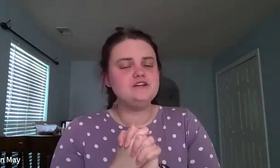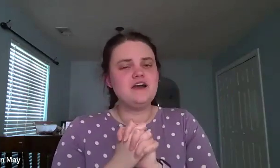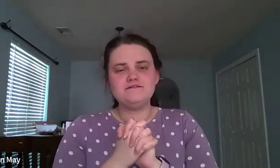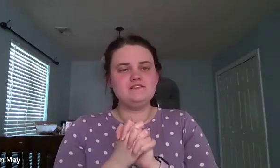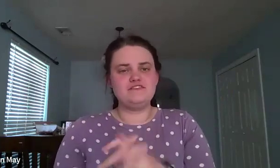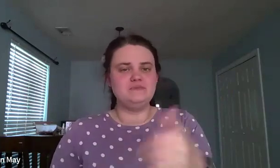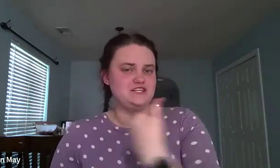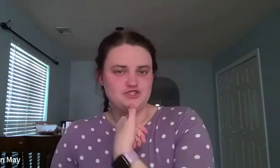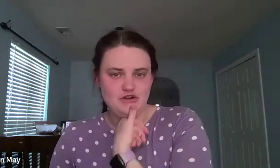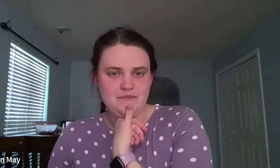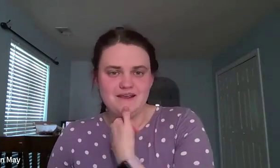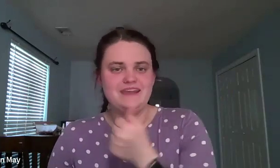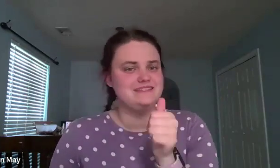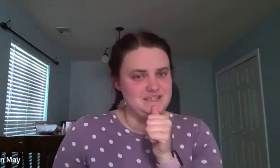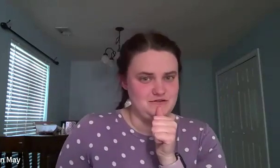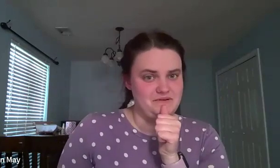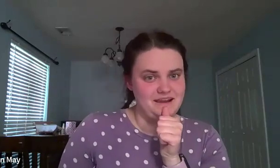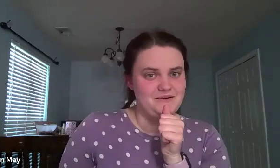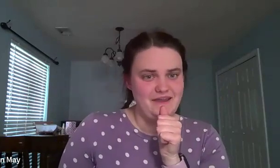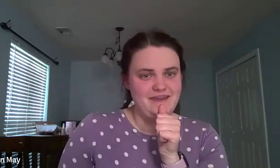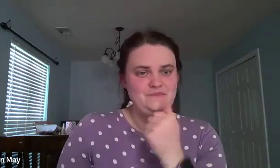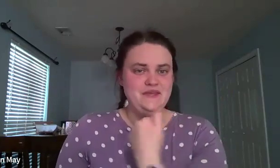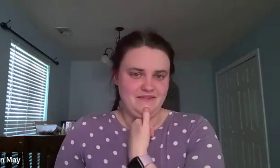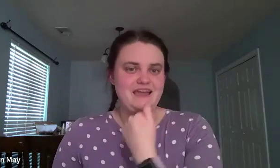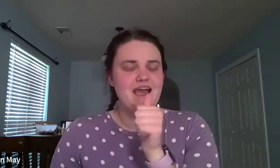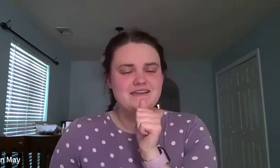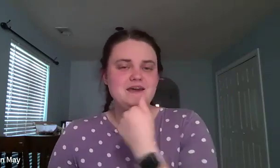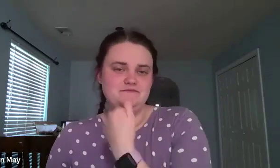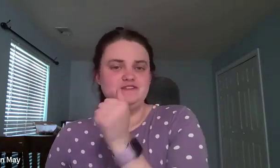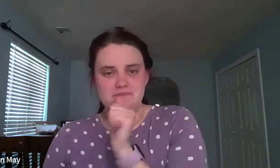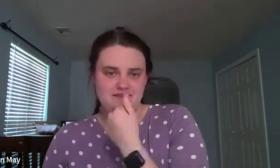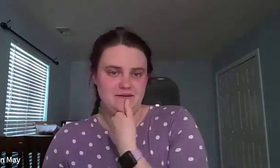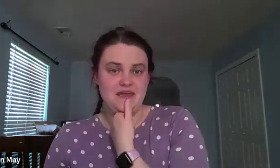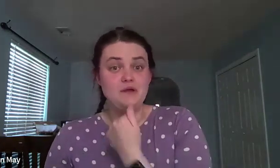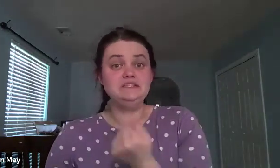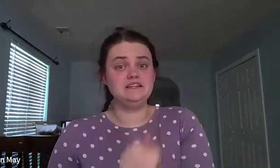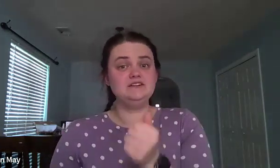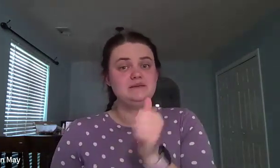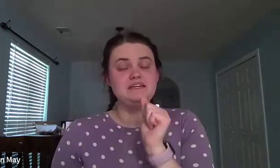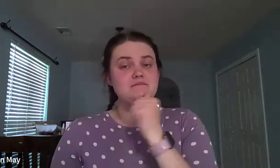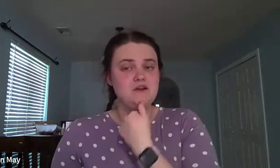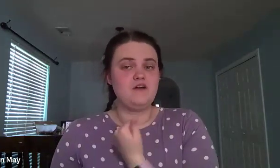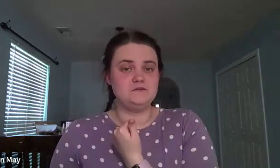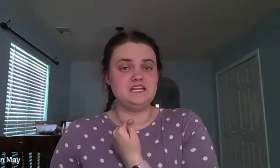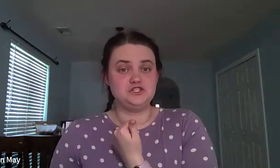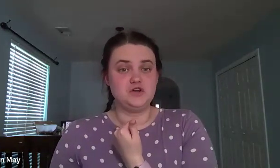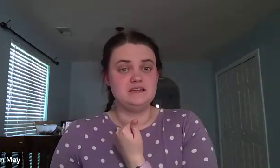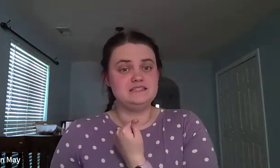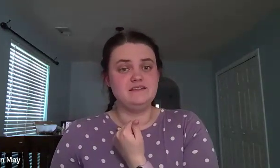not for the life of me get strawberry and secret right. Okay. Like I kept flipping them, and I would literally be in the middle of conversation trying to say